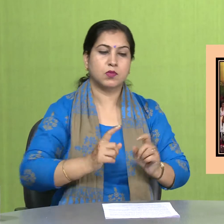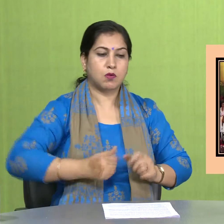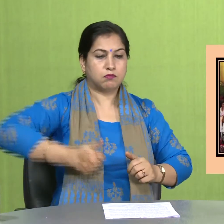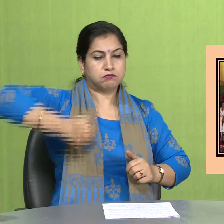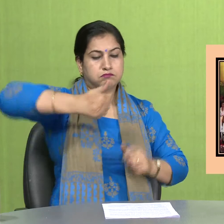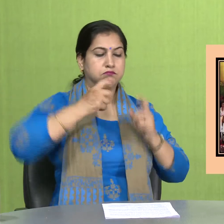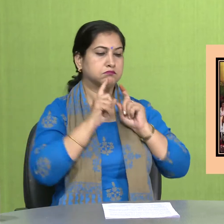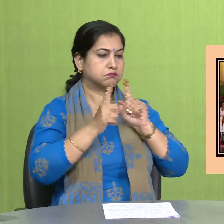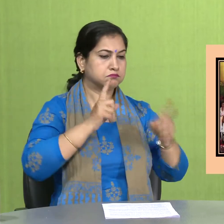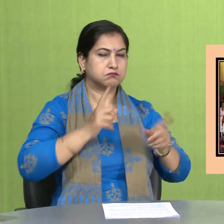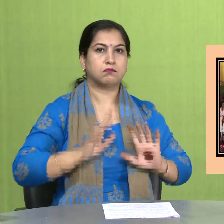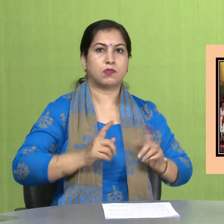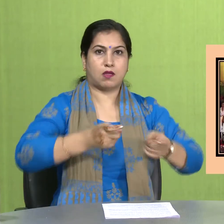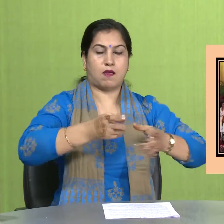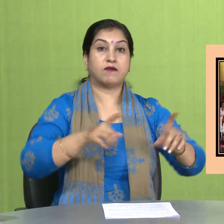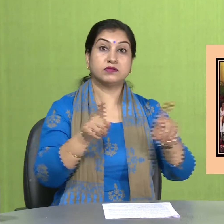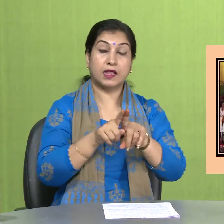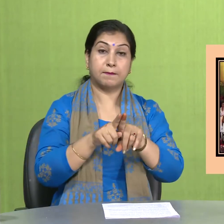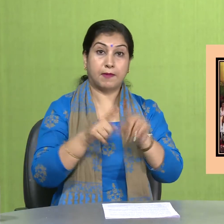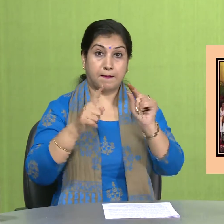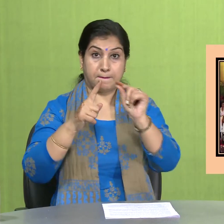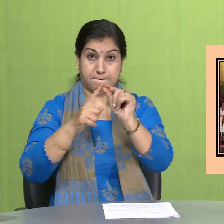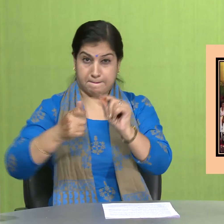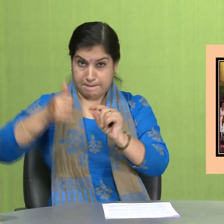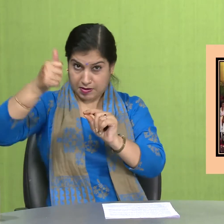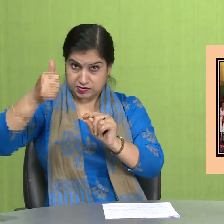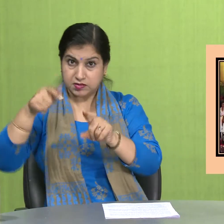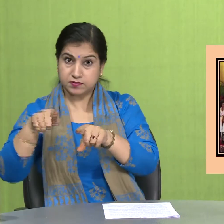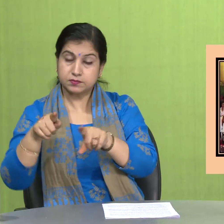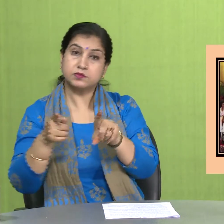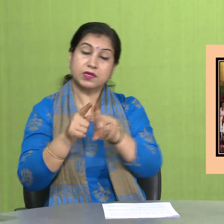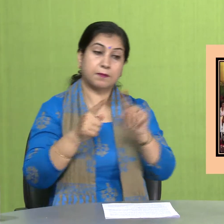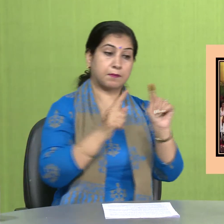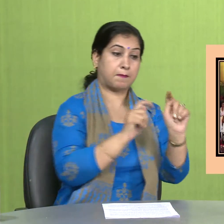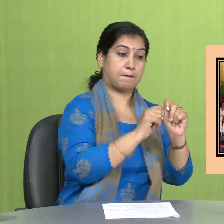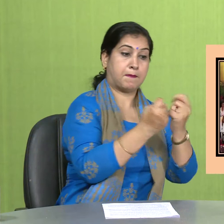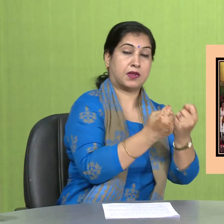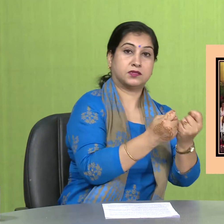and acts as the link between the President and the Council of Ministers.